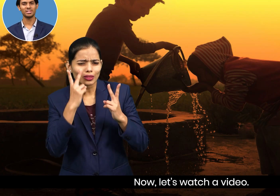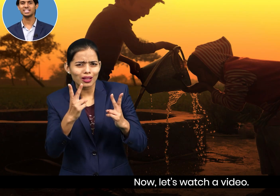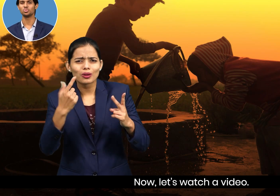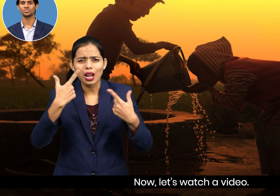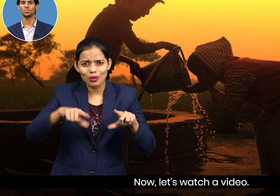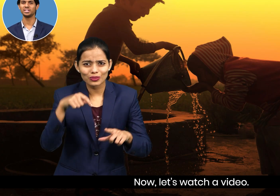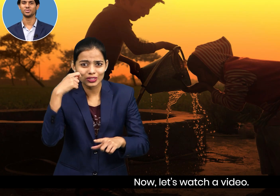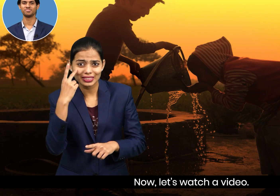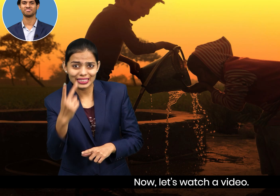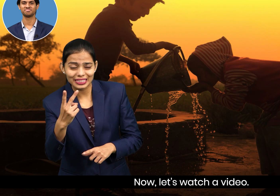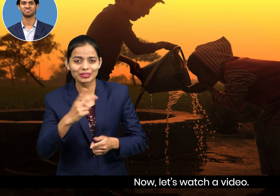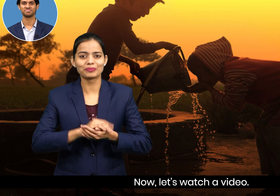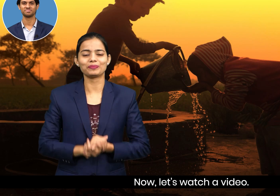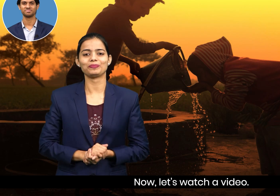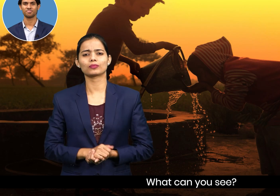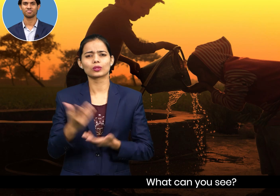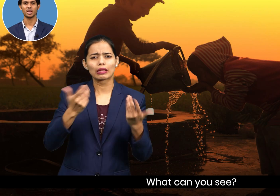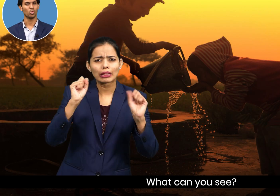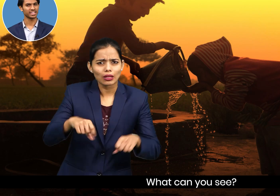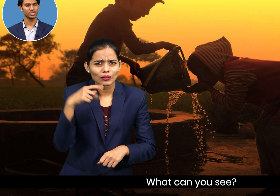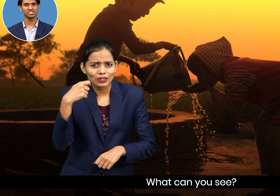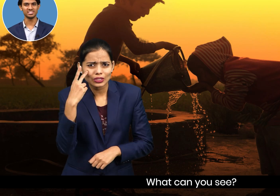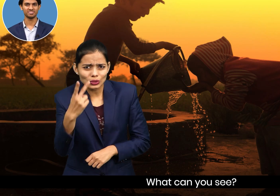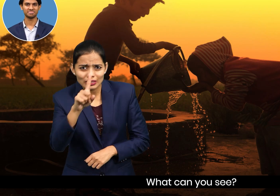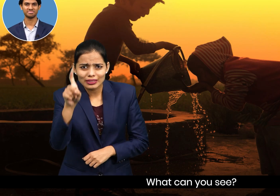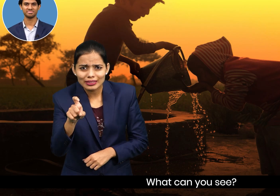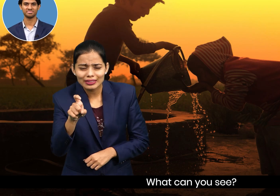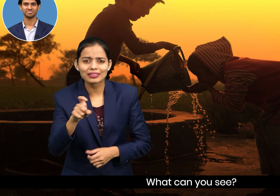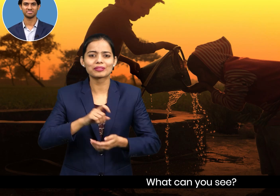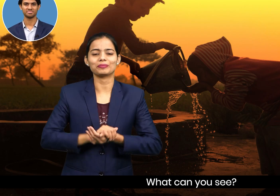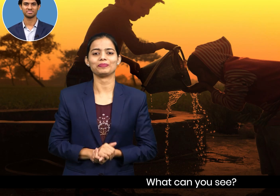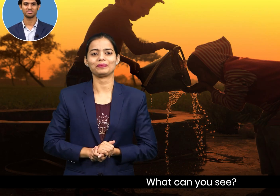Now, let's watch a video. What can you see?